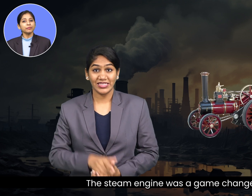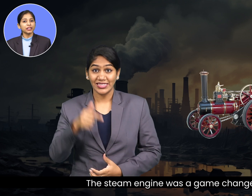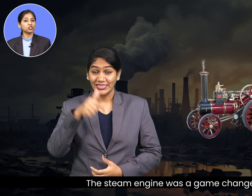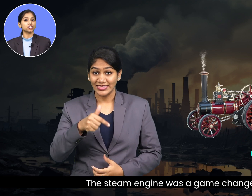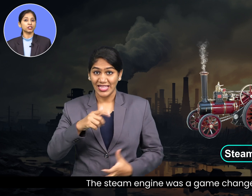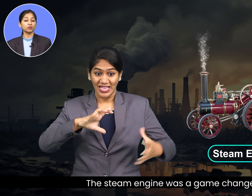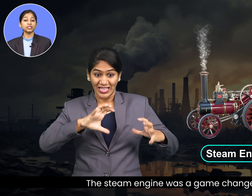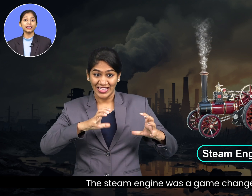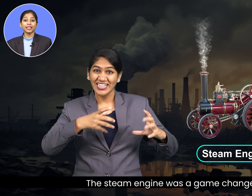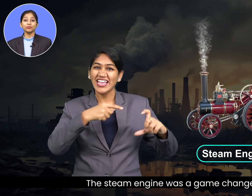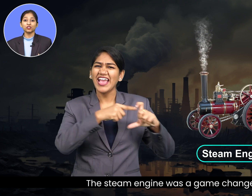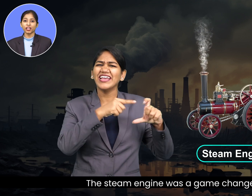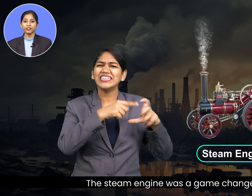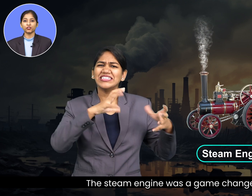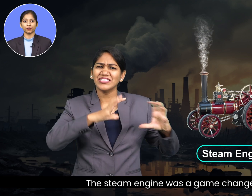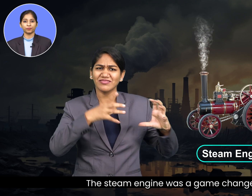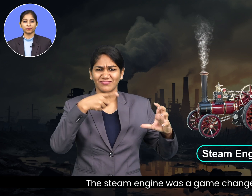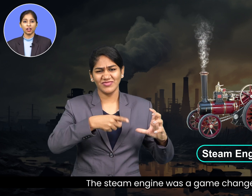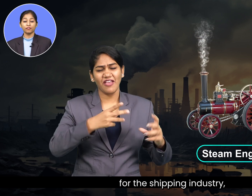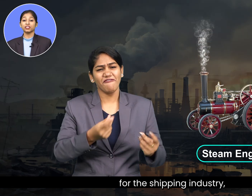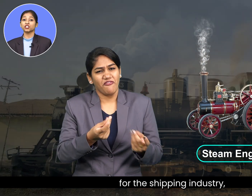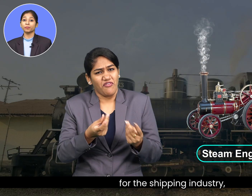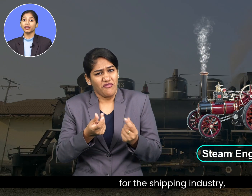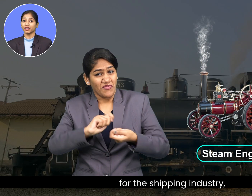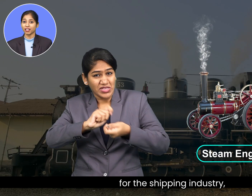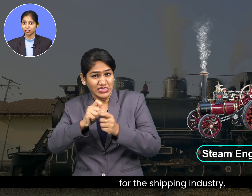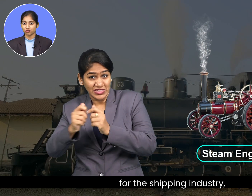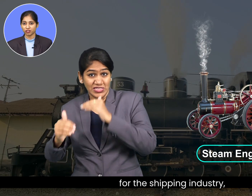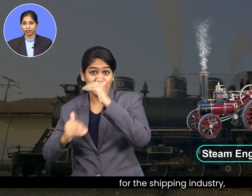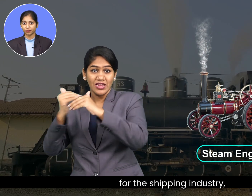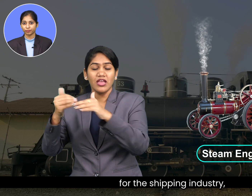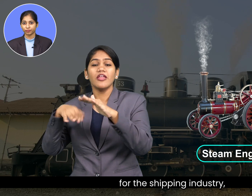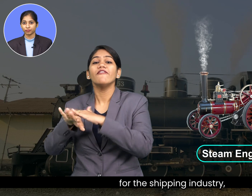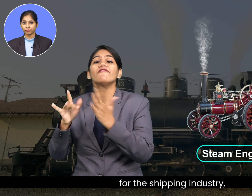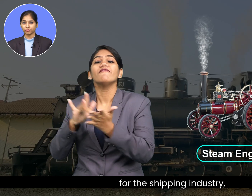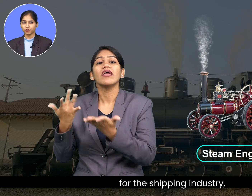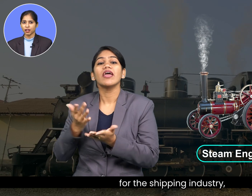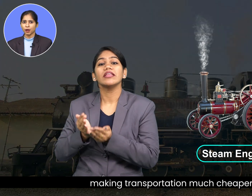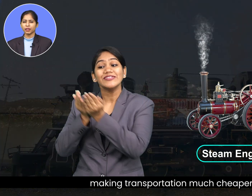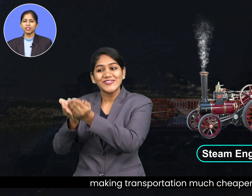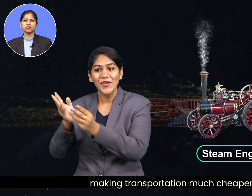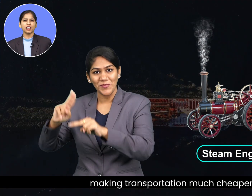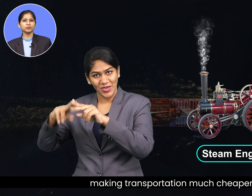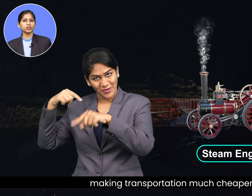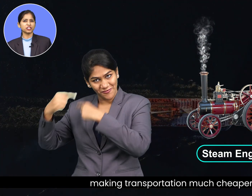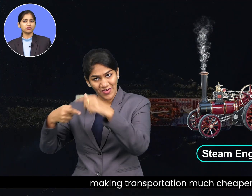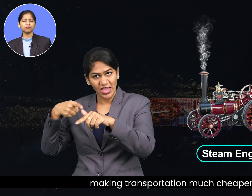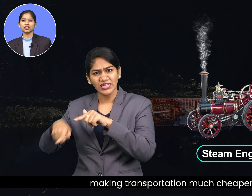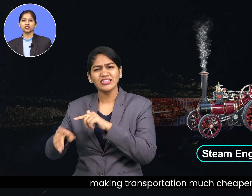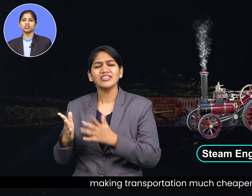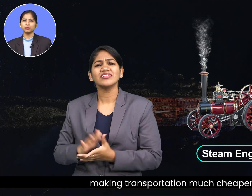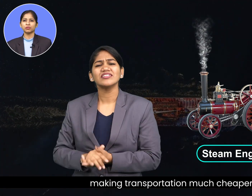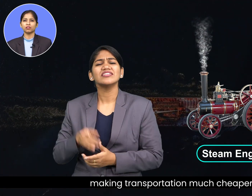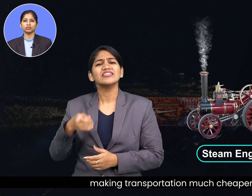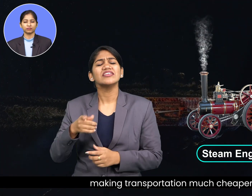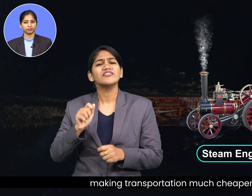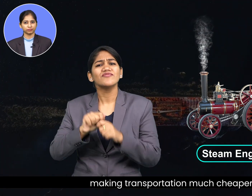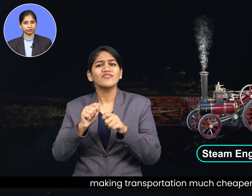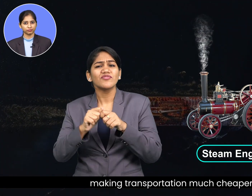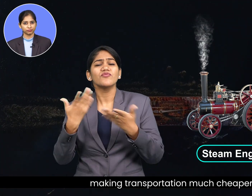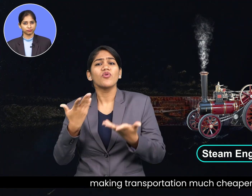The steam engine was a game changer for the shipping industry, making transportation much